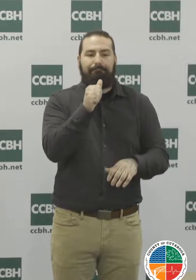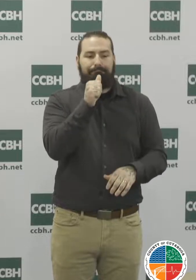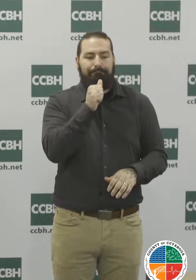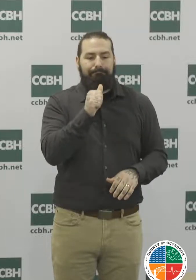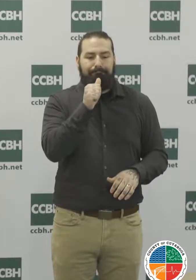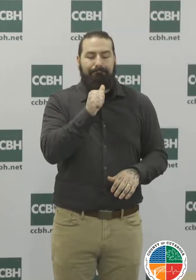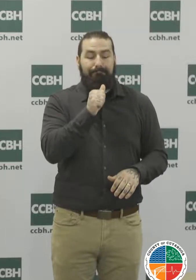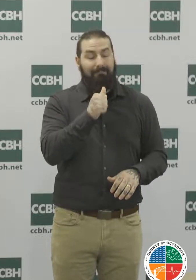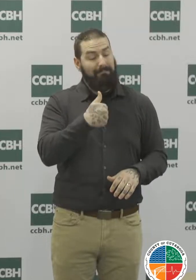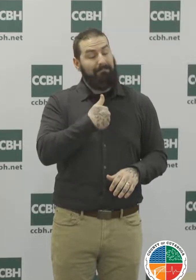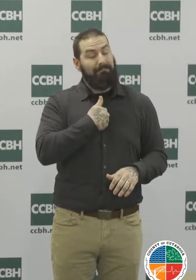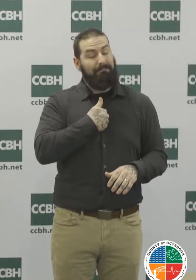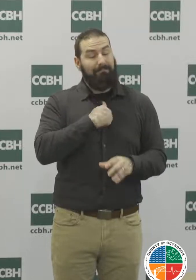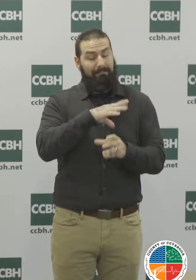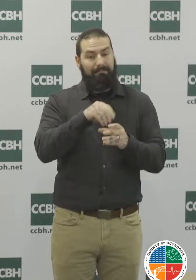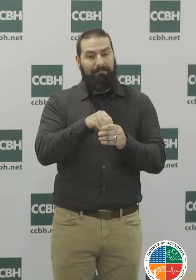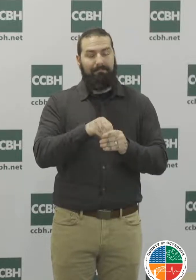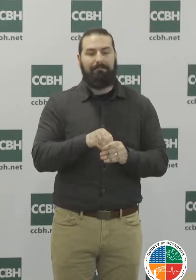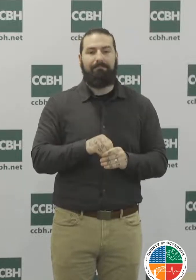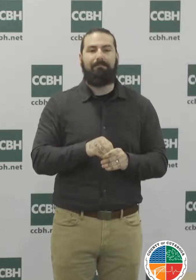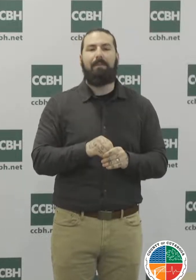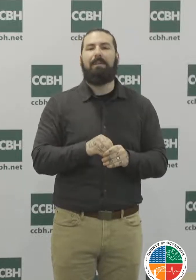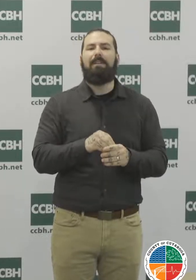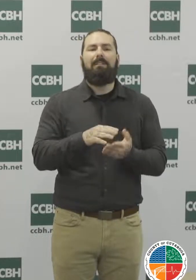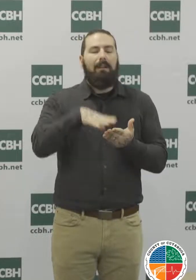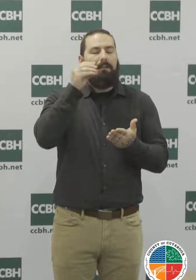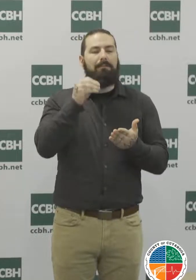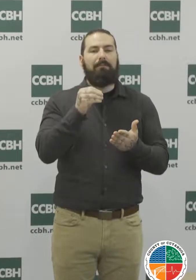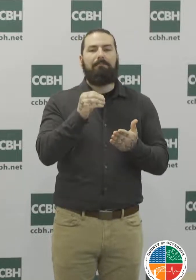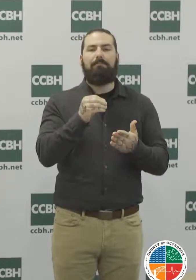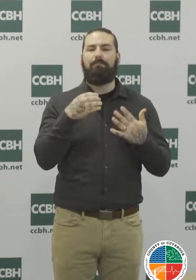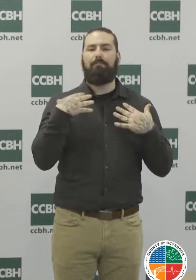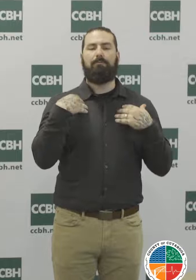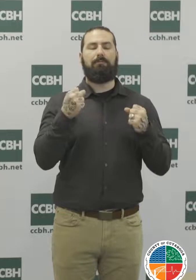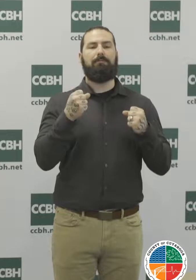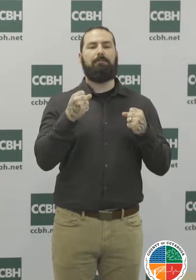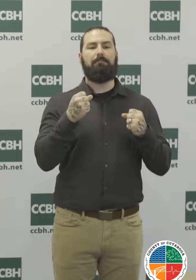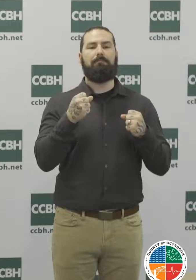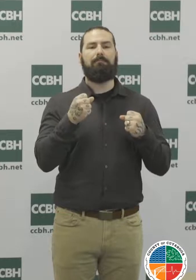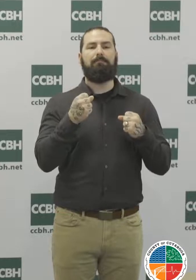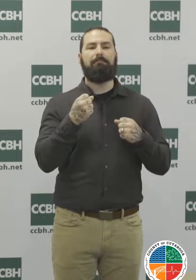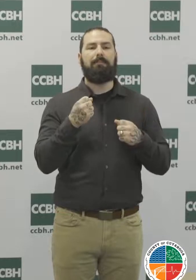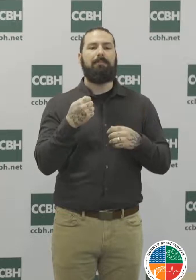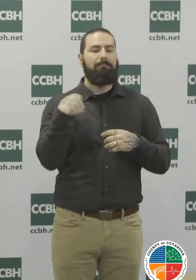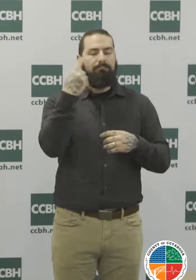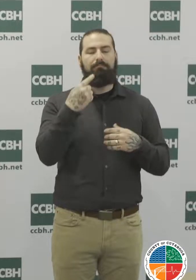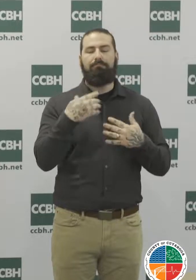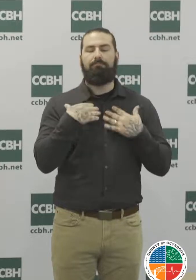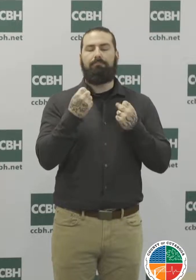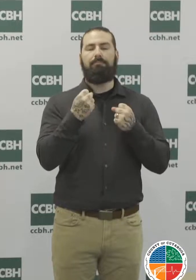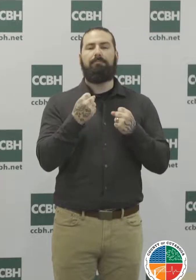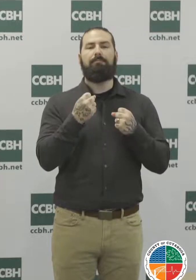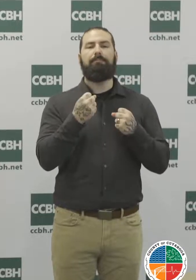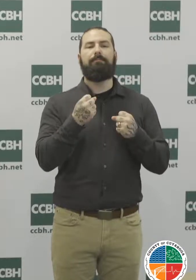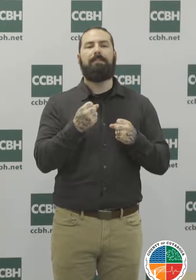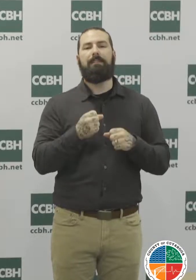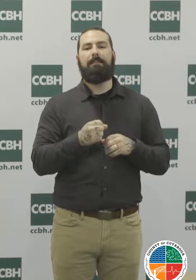We are taught to be strong, just deal with it, to accept the quiet and loud indignities,